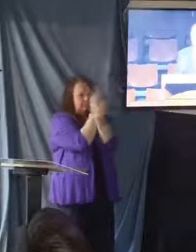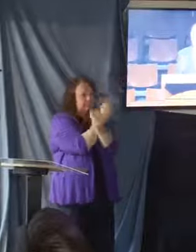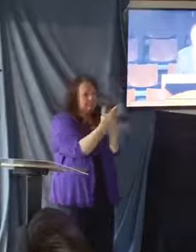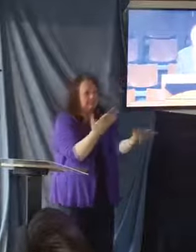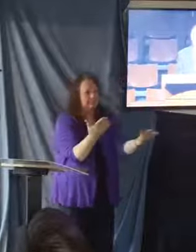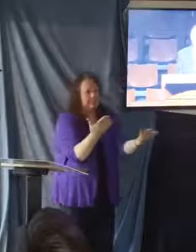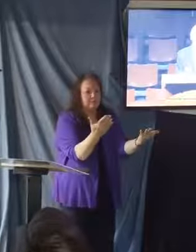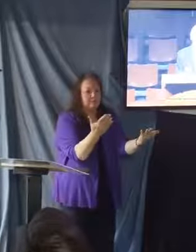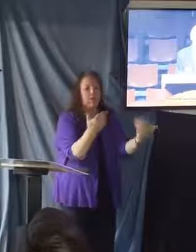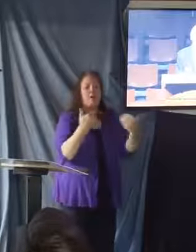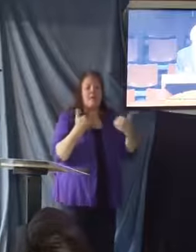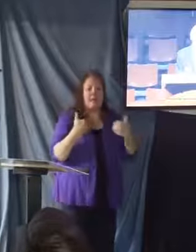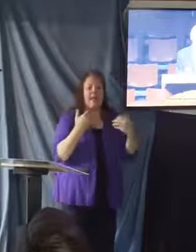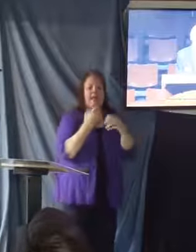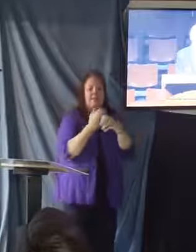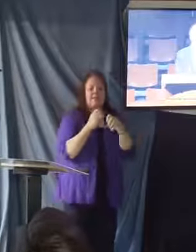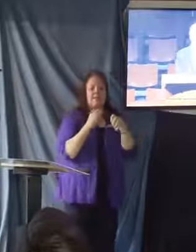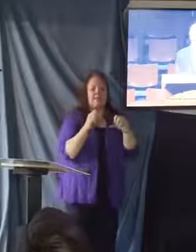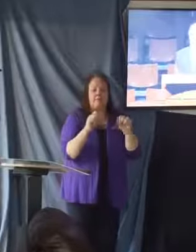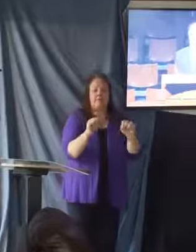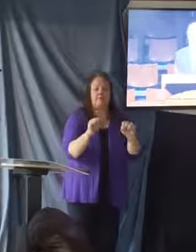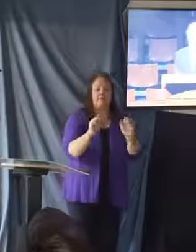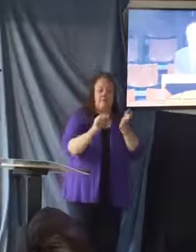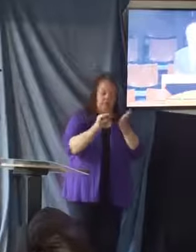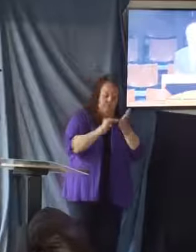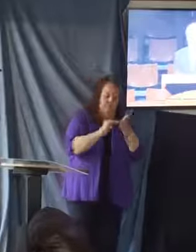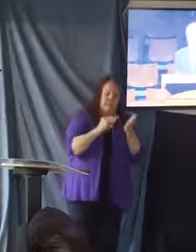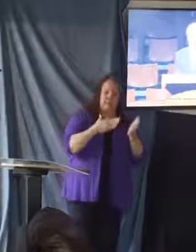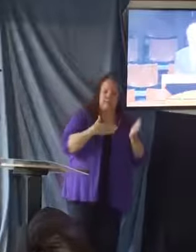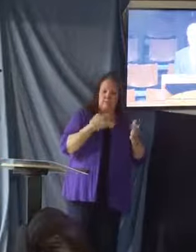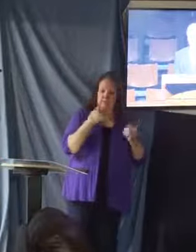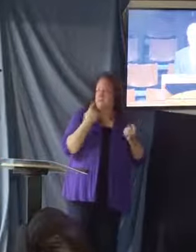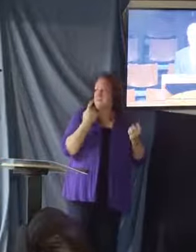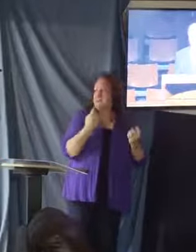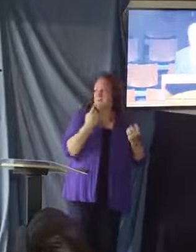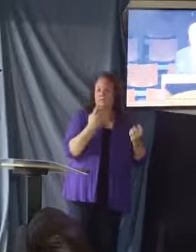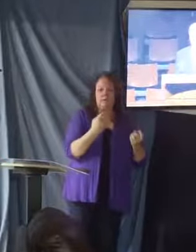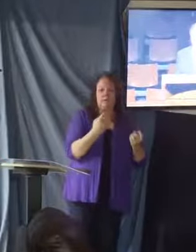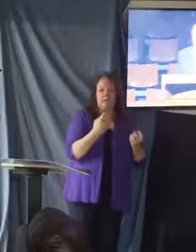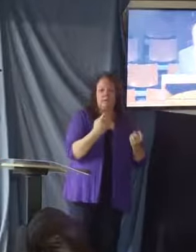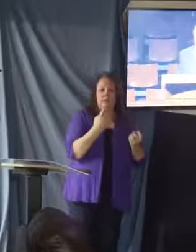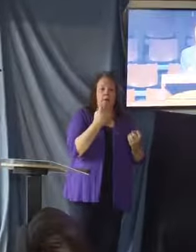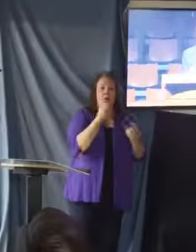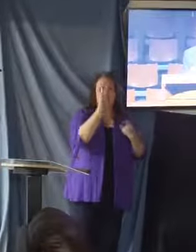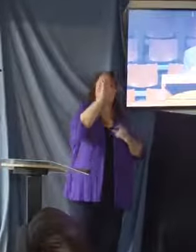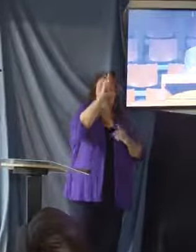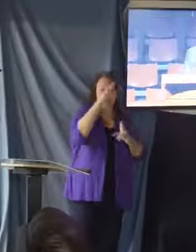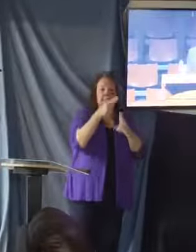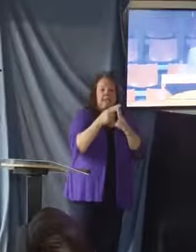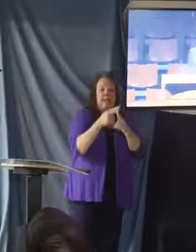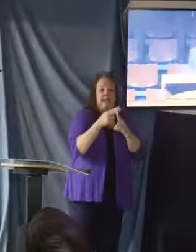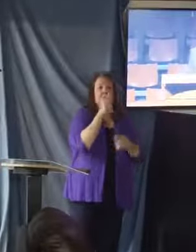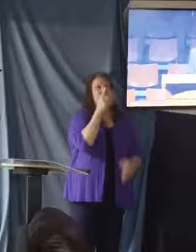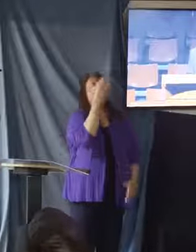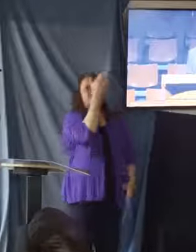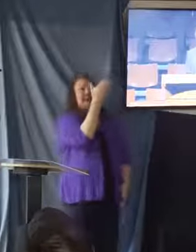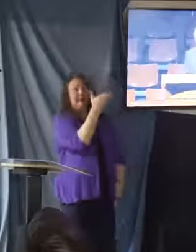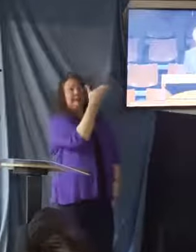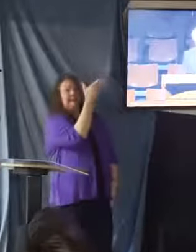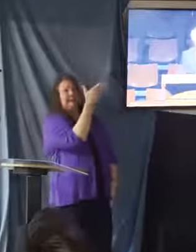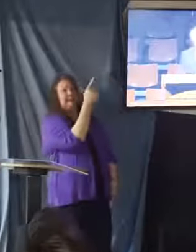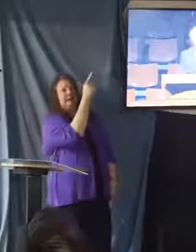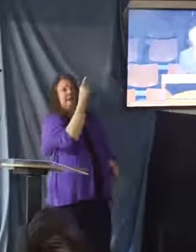is salvation, there is forgiveness of sins, found in his name, who he is,